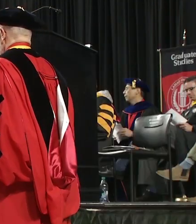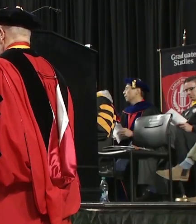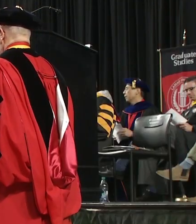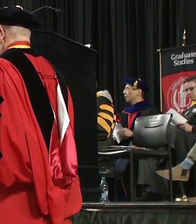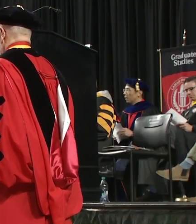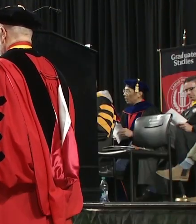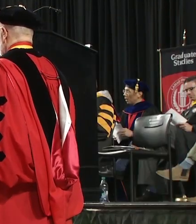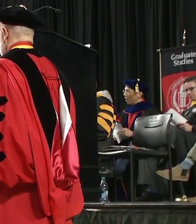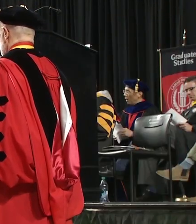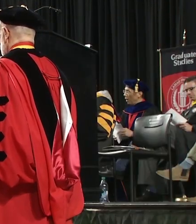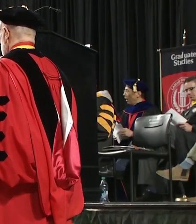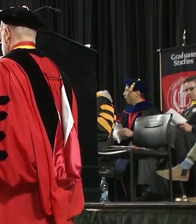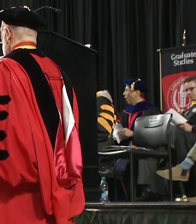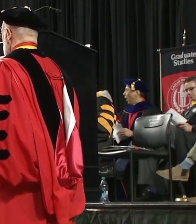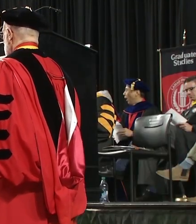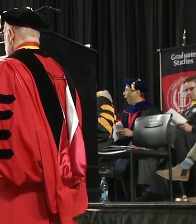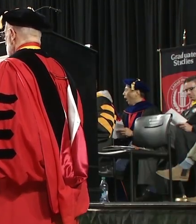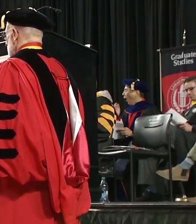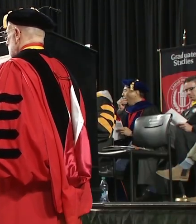Hargraves.